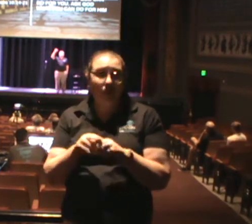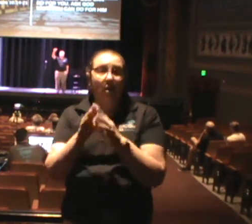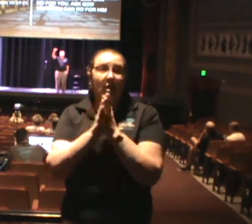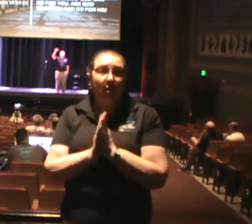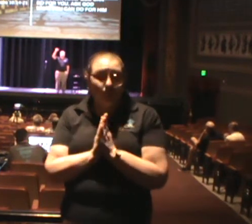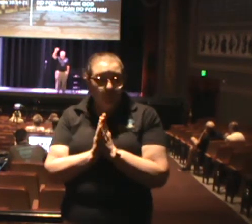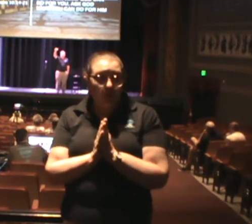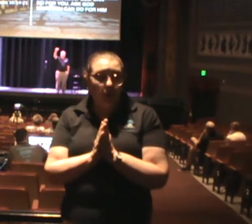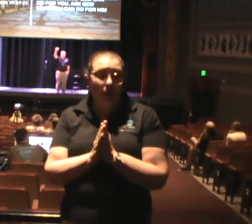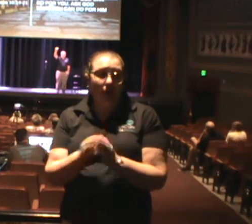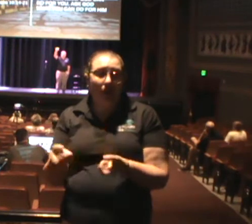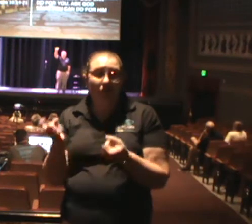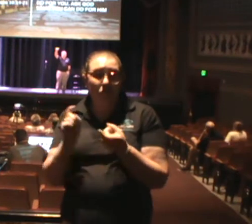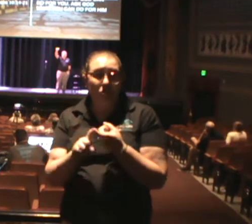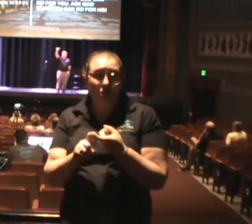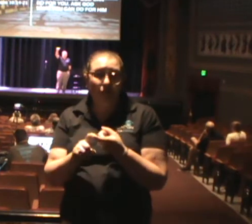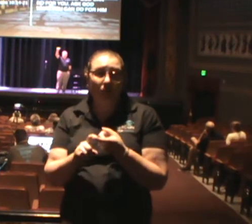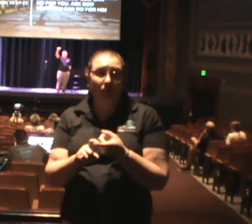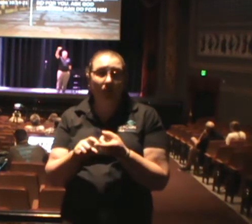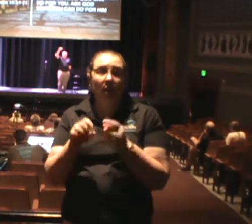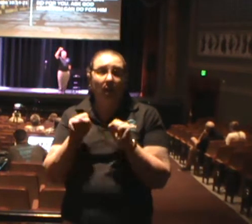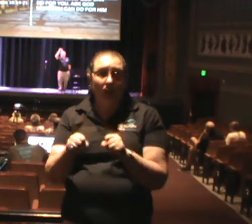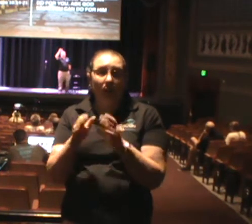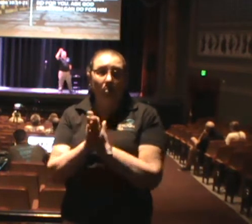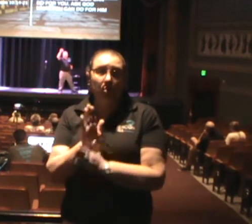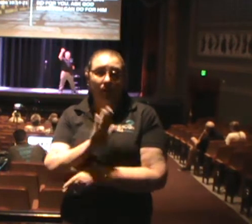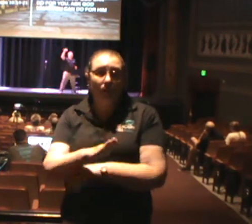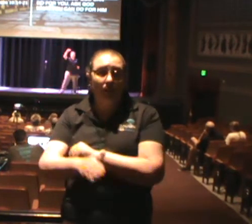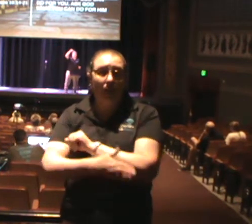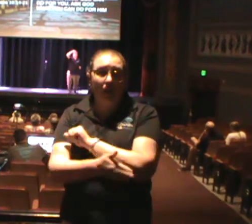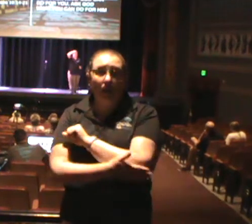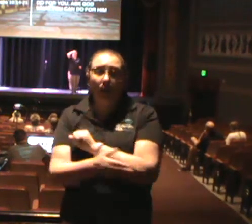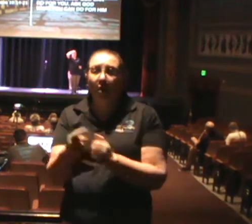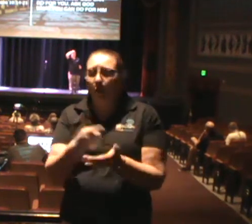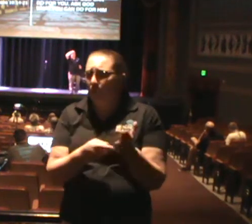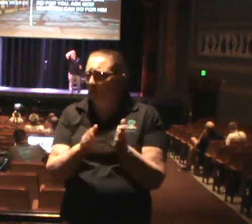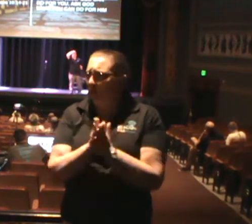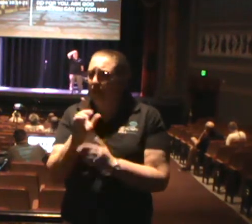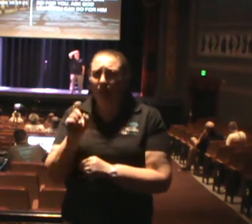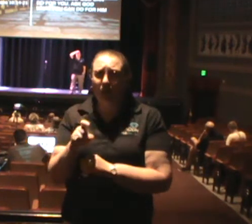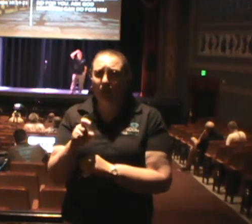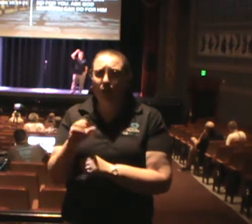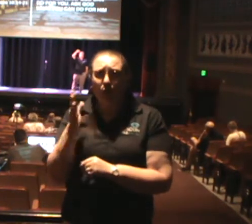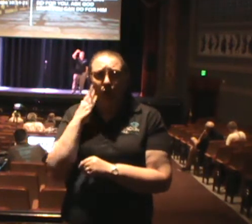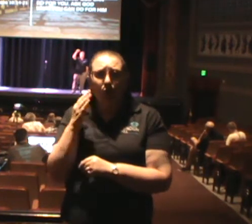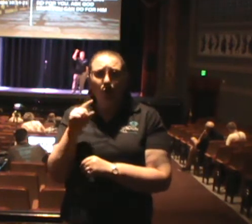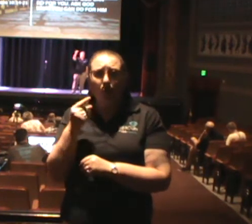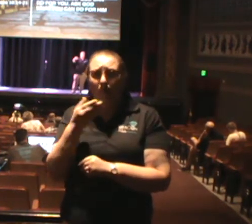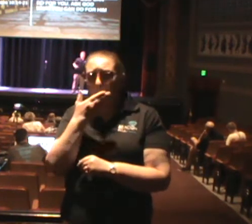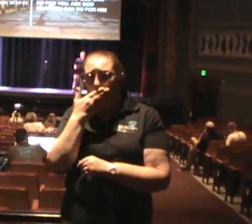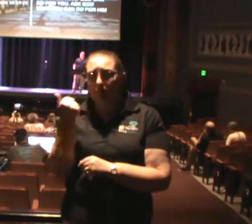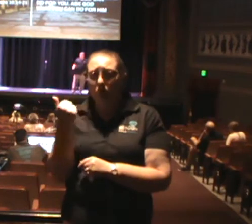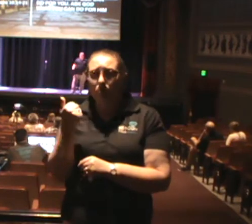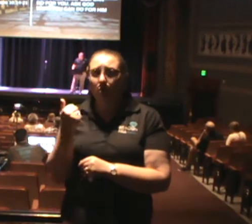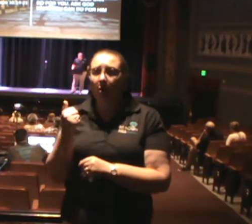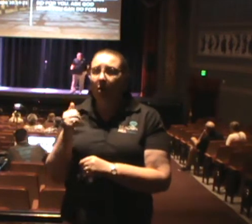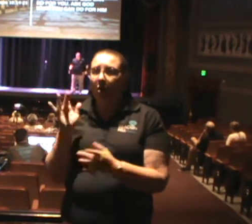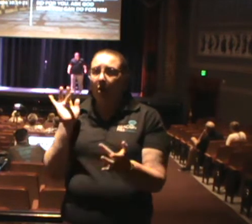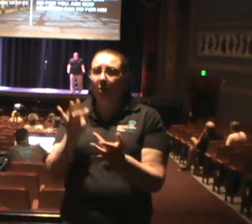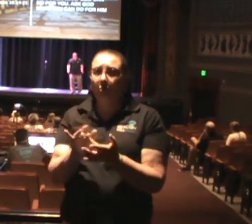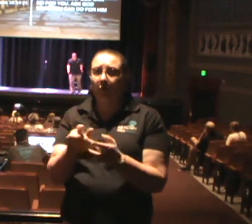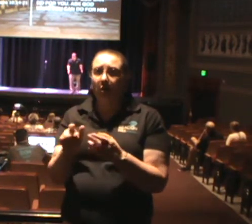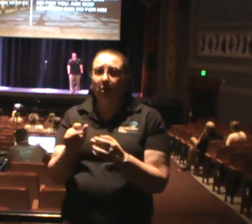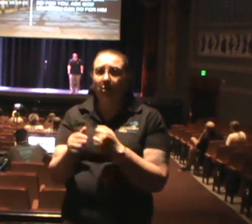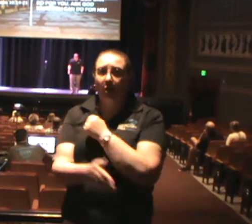how specifically you can pray for that country and one of their prayer needs. And you know what one of the most unreached countries in the world is? It's a